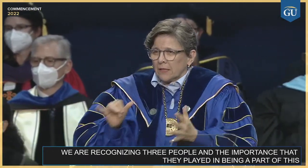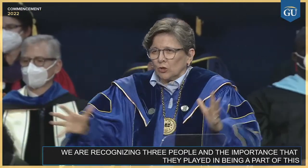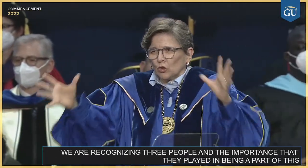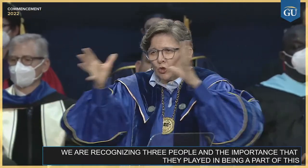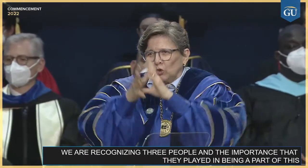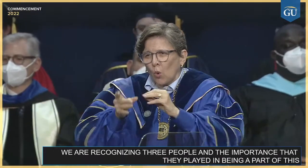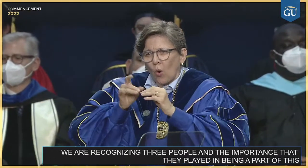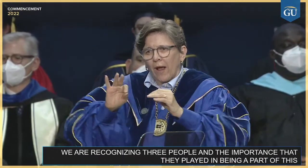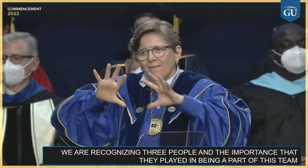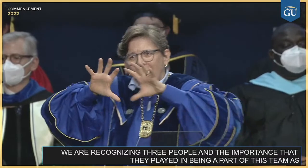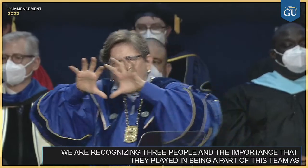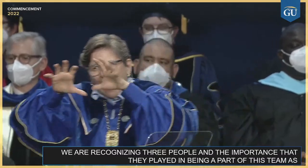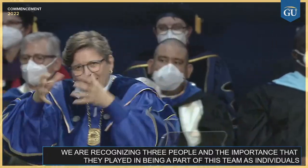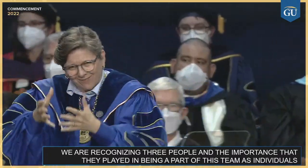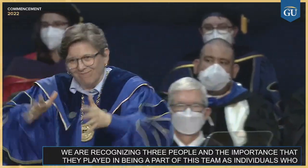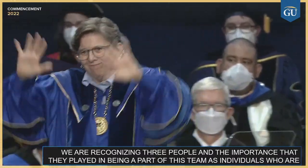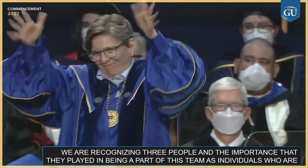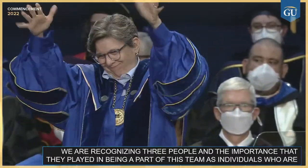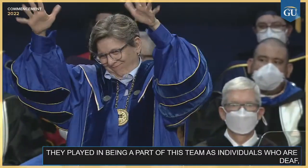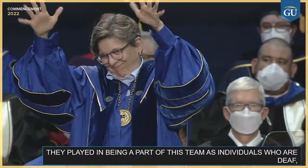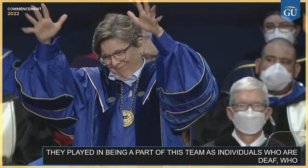who are deaf, being recognized for their contributions today.